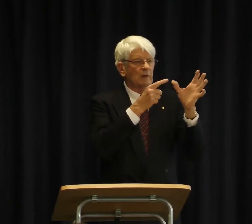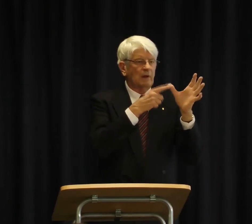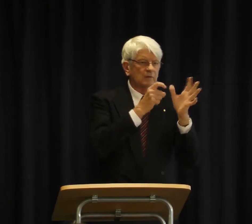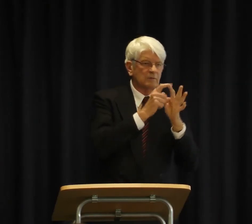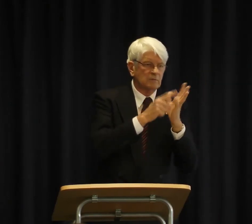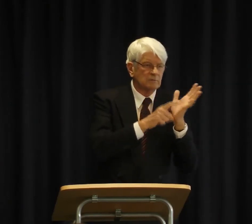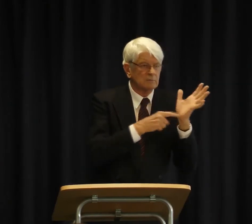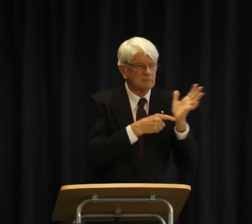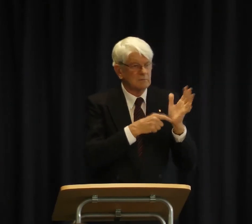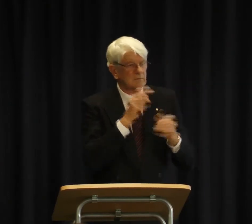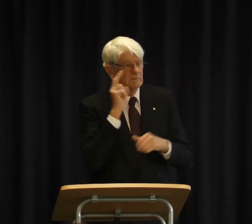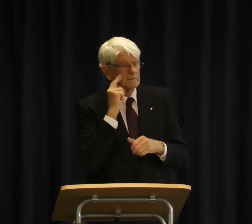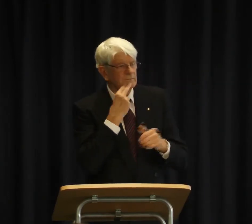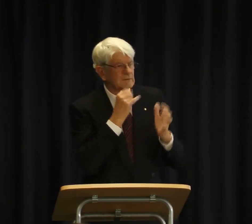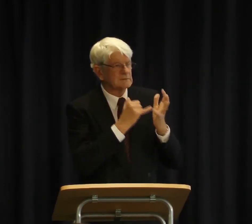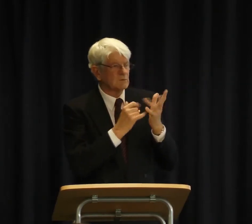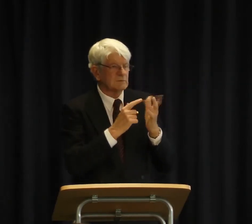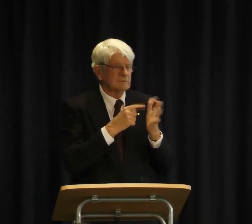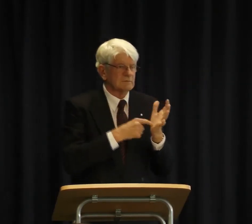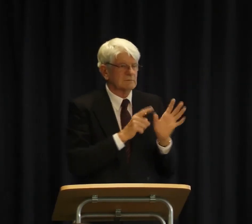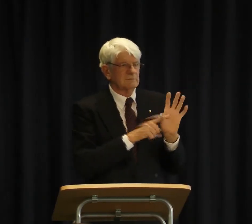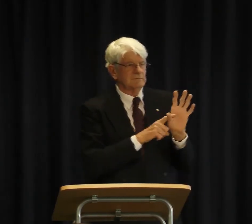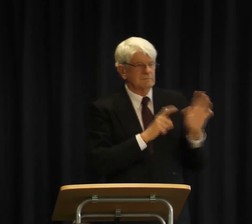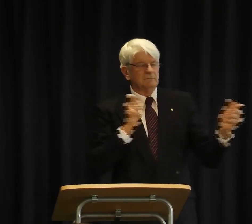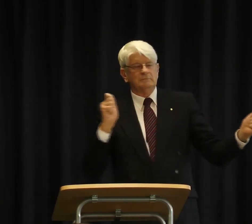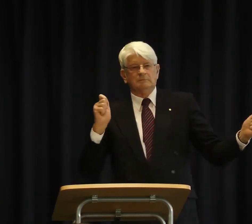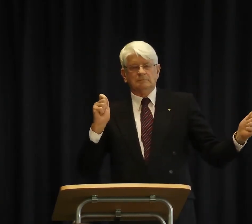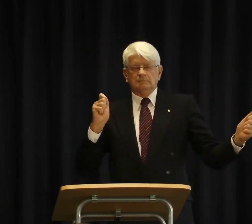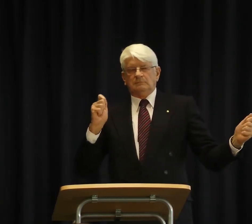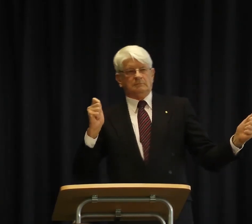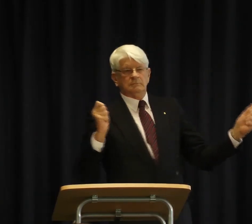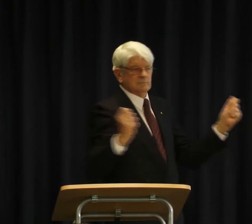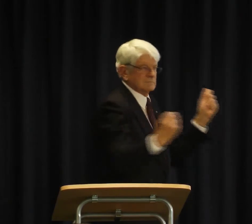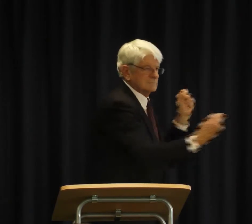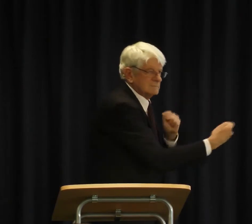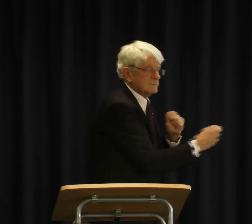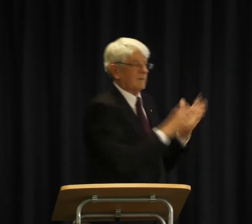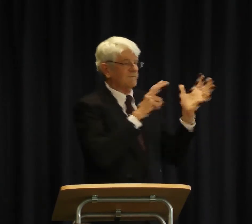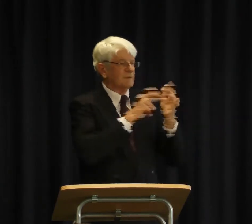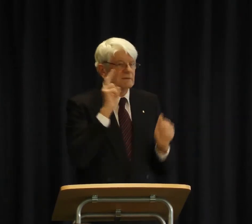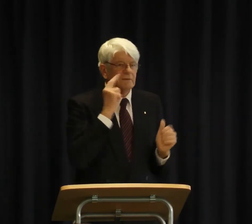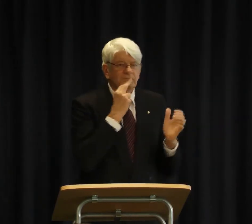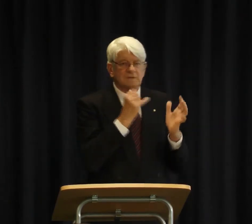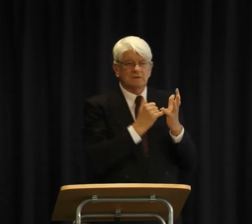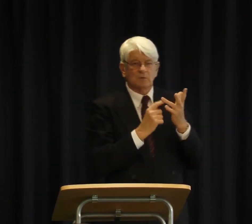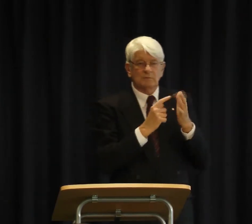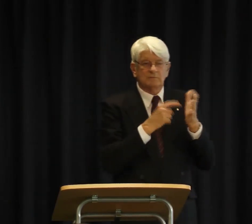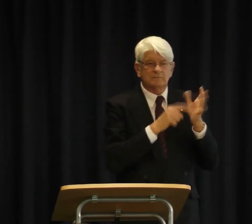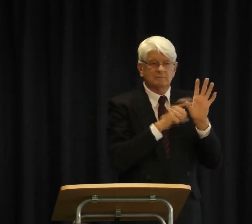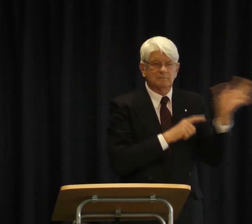At the same time, the organisation then was known as the Adult Deaf Society, transformed itself to